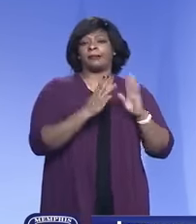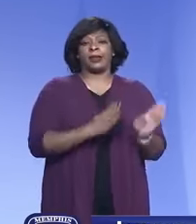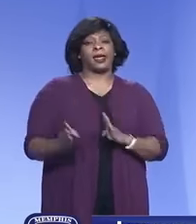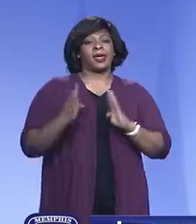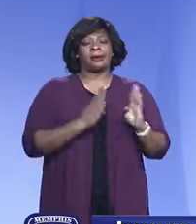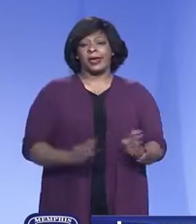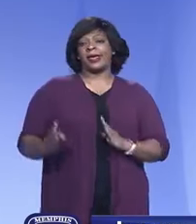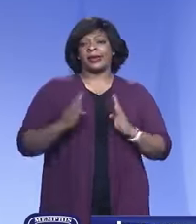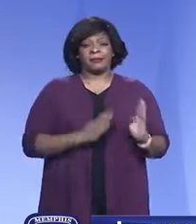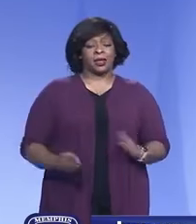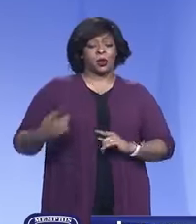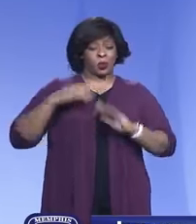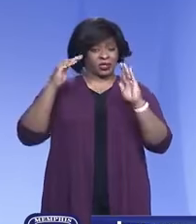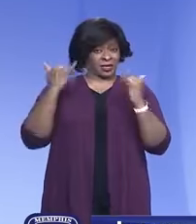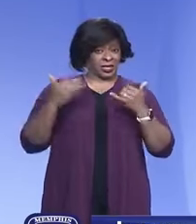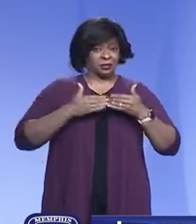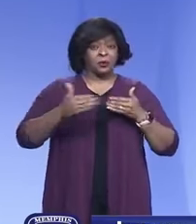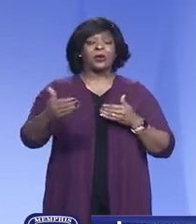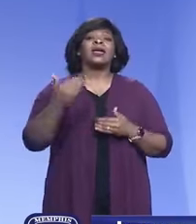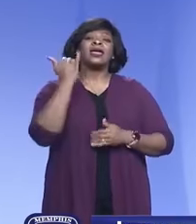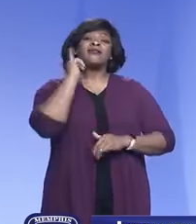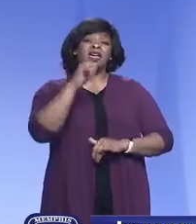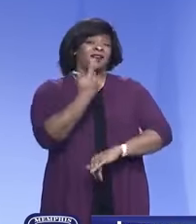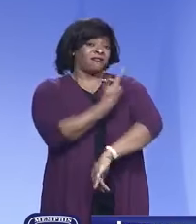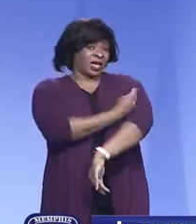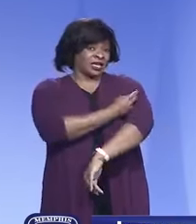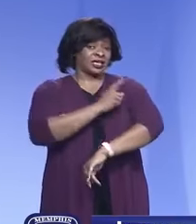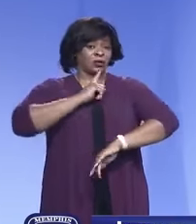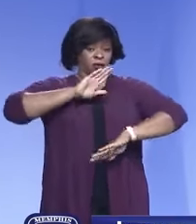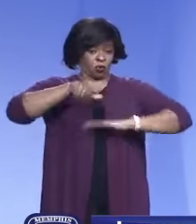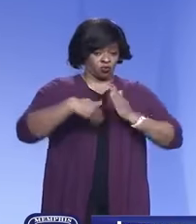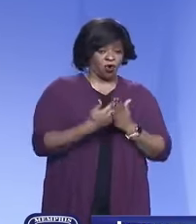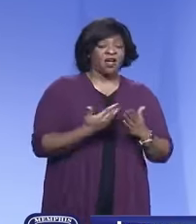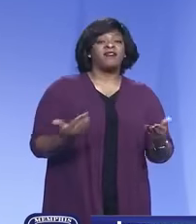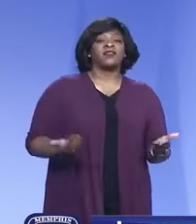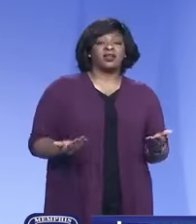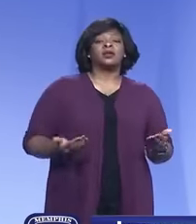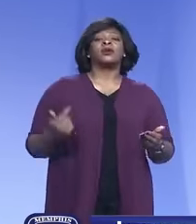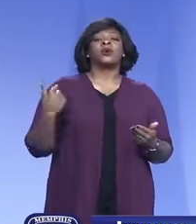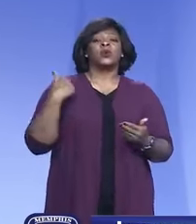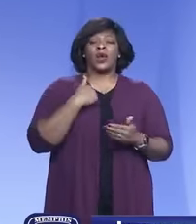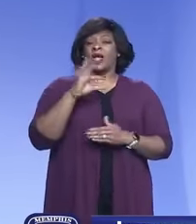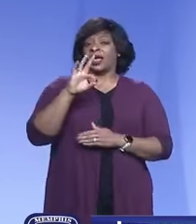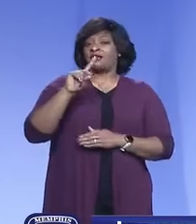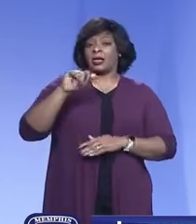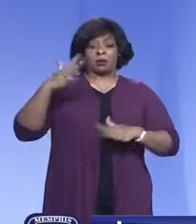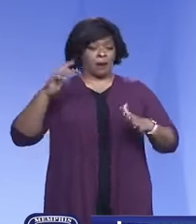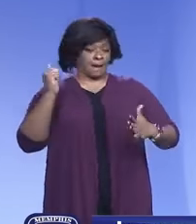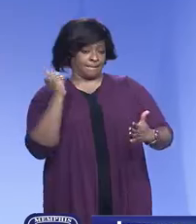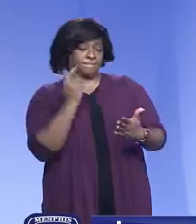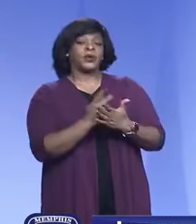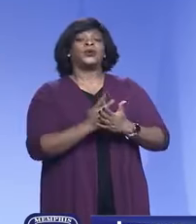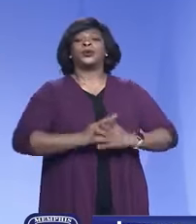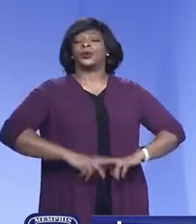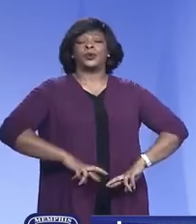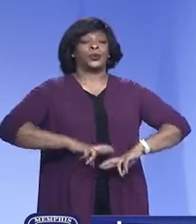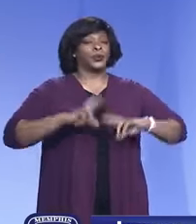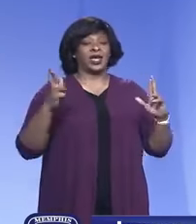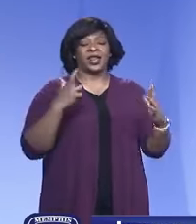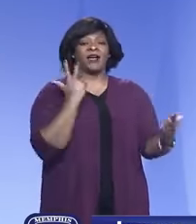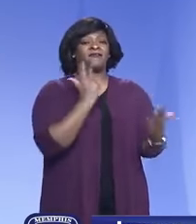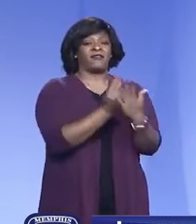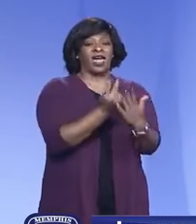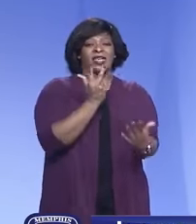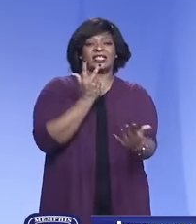are expected at this point, if the vaccine is here and we have FDA approval, that we can begin vaccinating